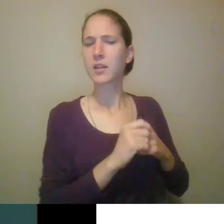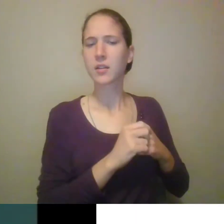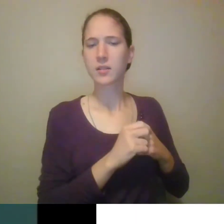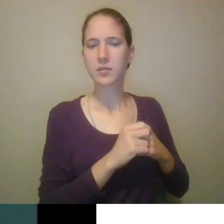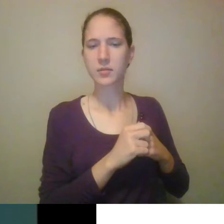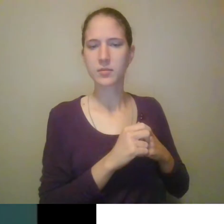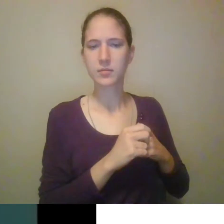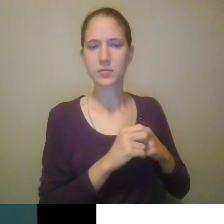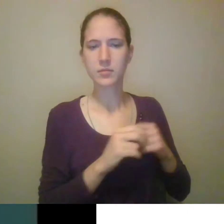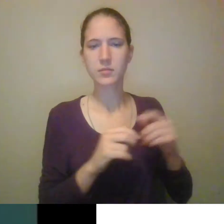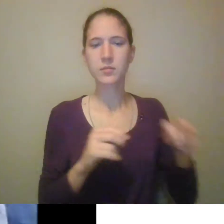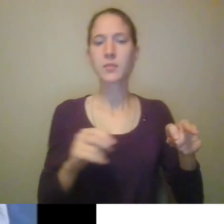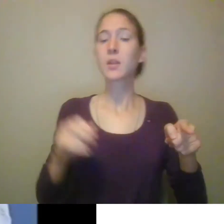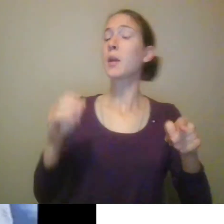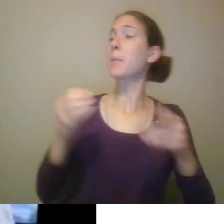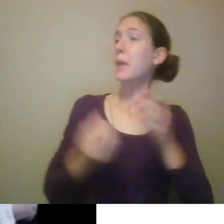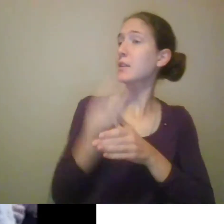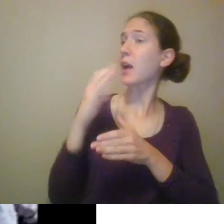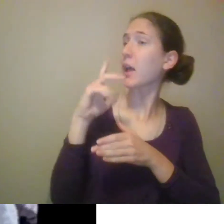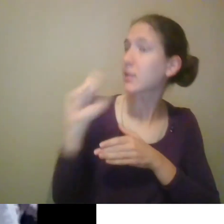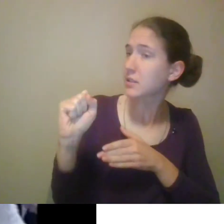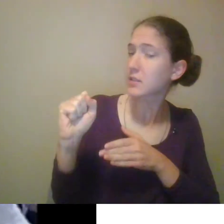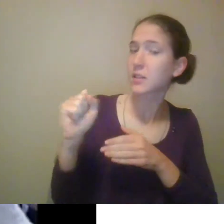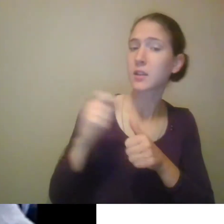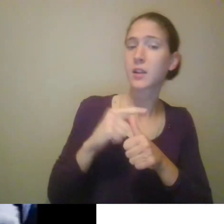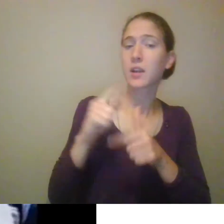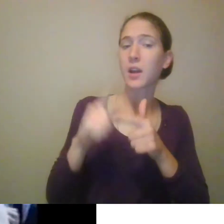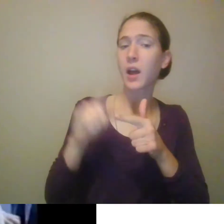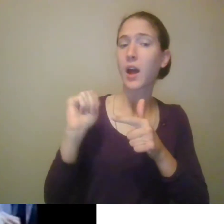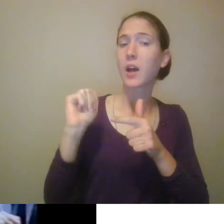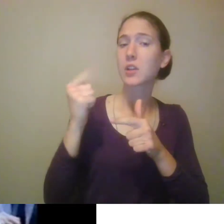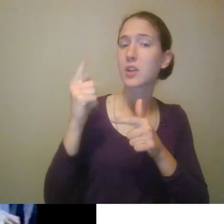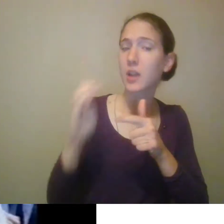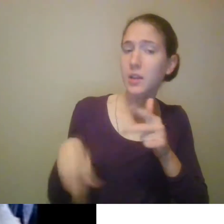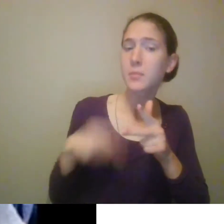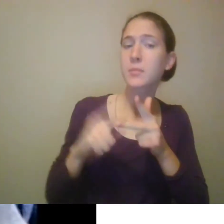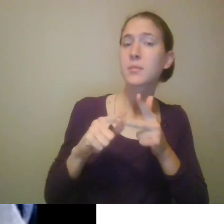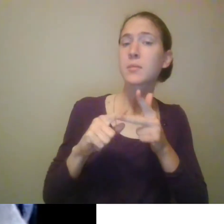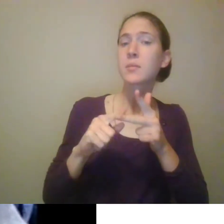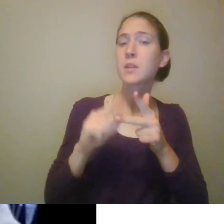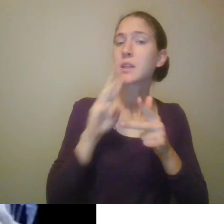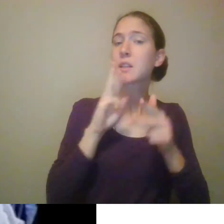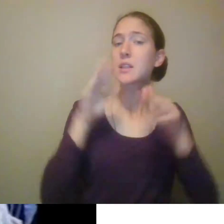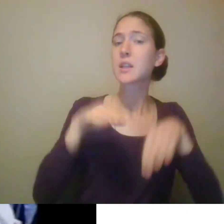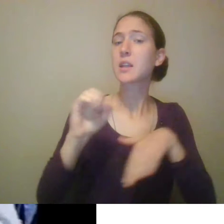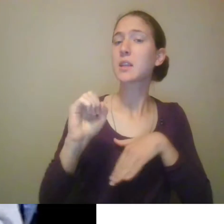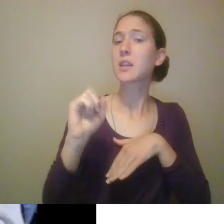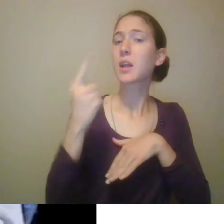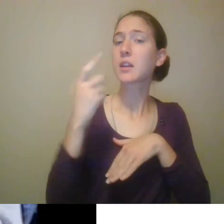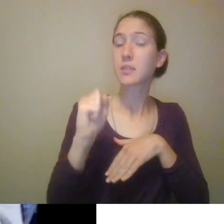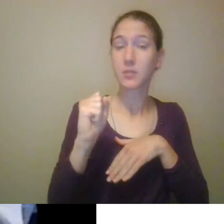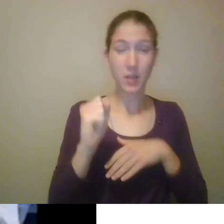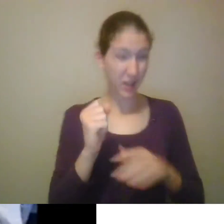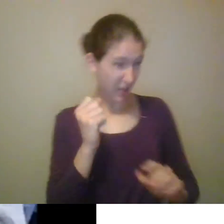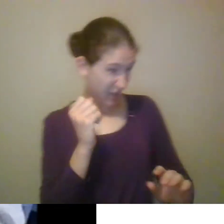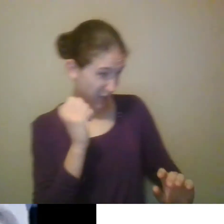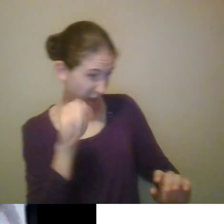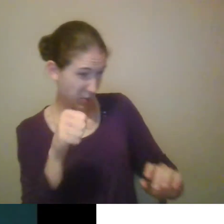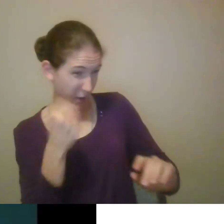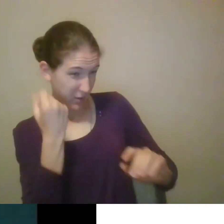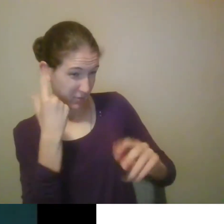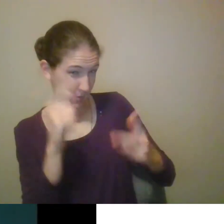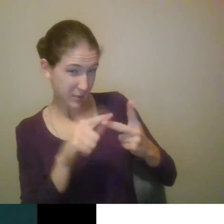cells, and sea slugs. Okay, well, remember the sea slugs is an exception, so don't keep that in mind. All right, it's really just the plant cells and the algae